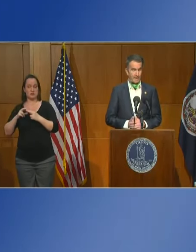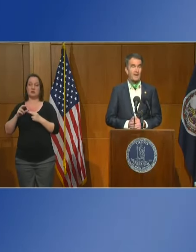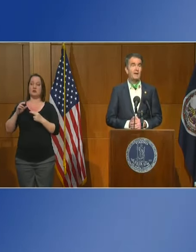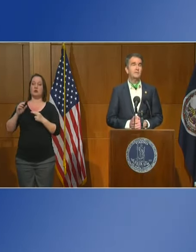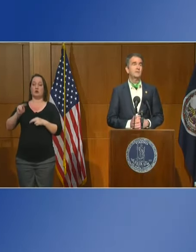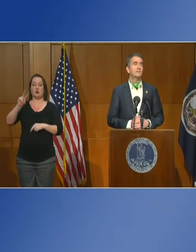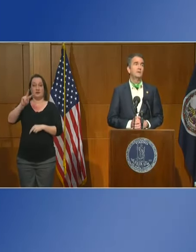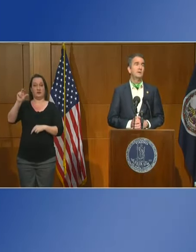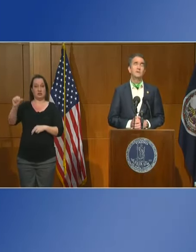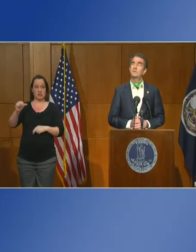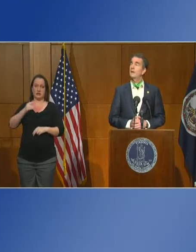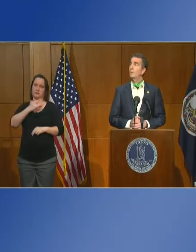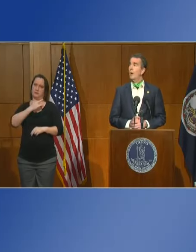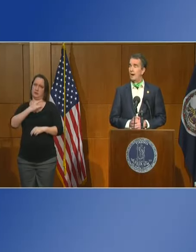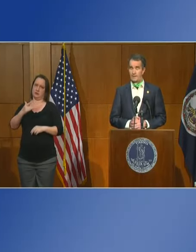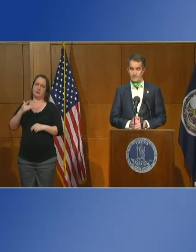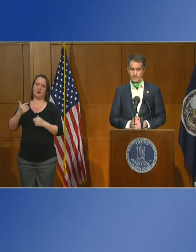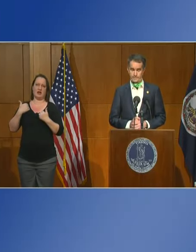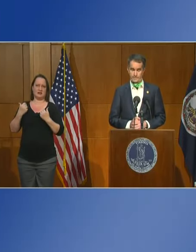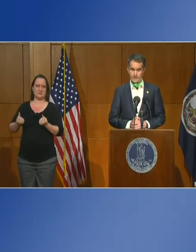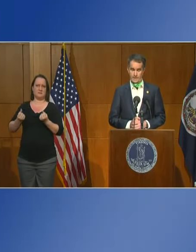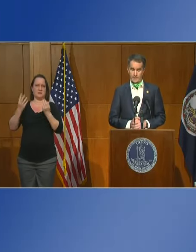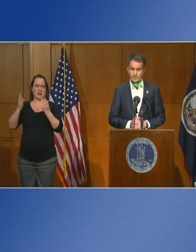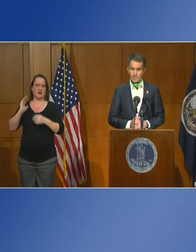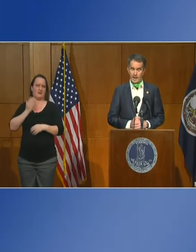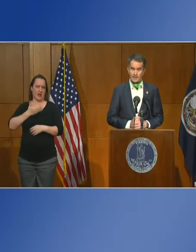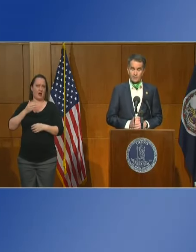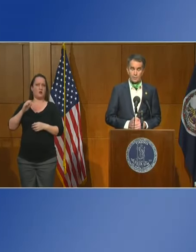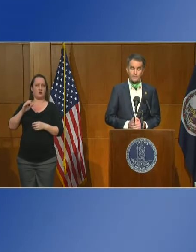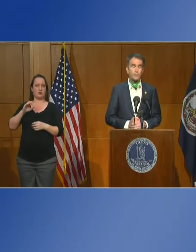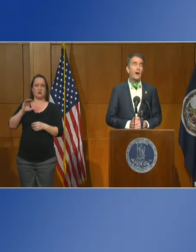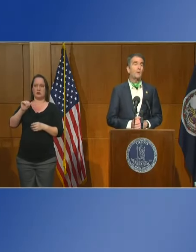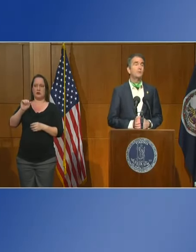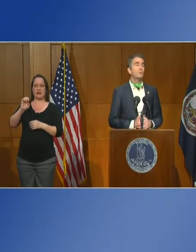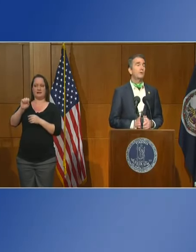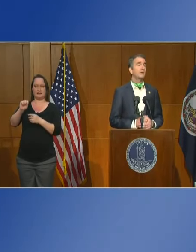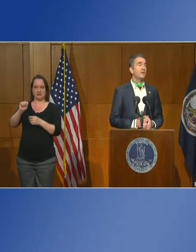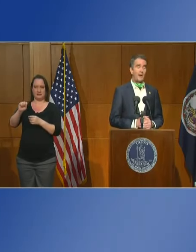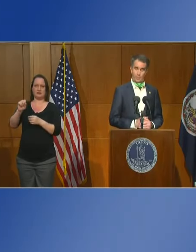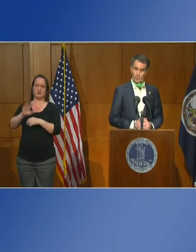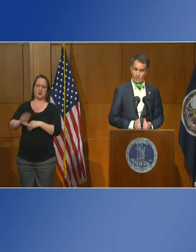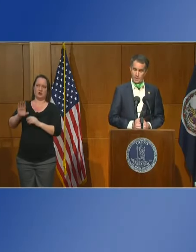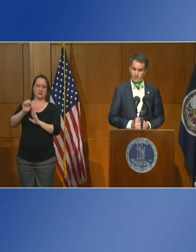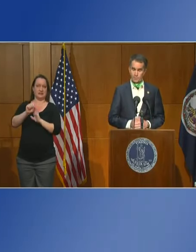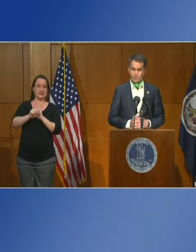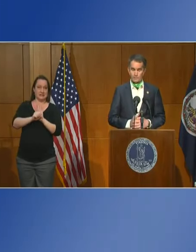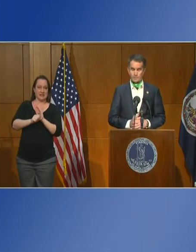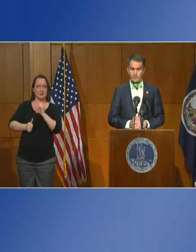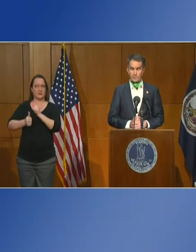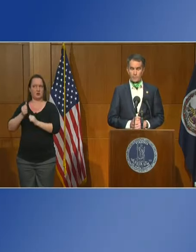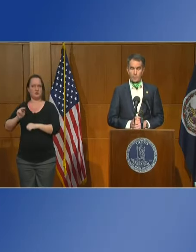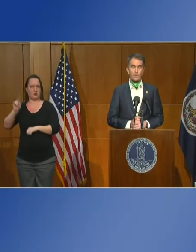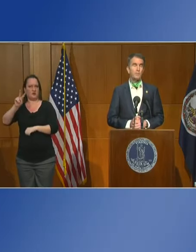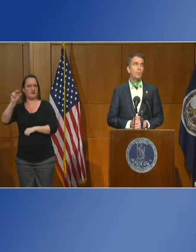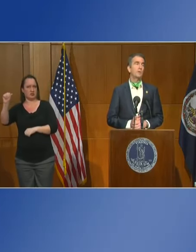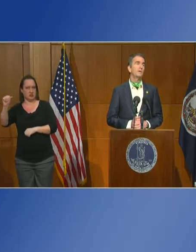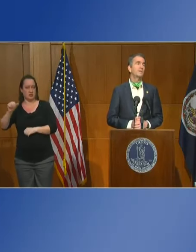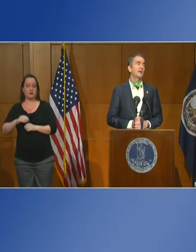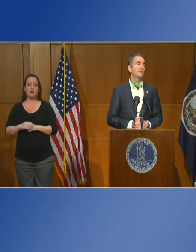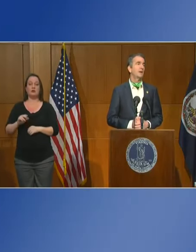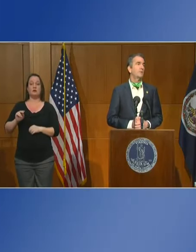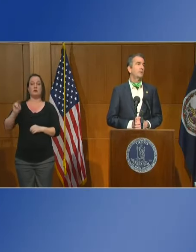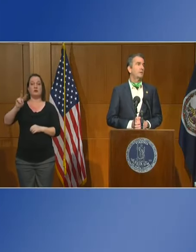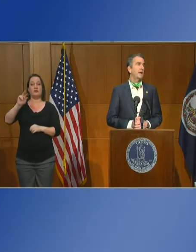portion of our cases statewide. In the past 24 hours, for example, Northern Virginia reported more